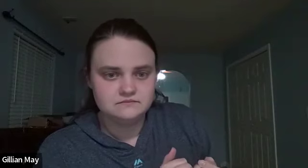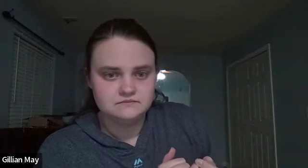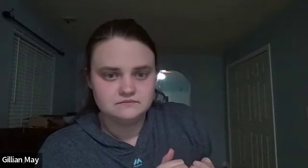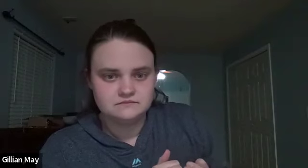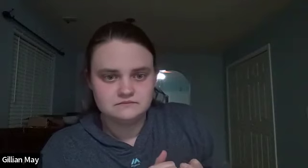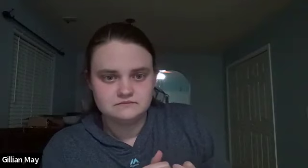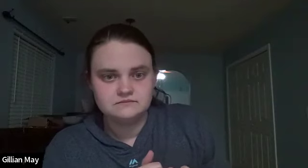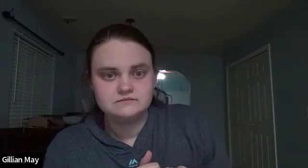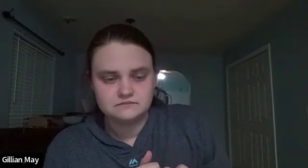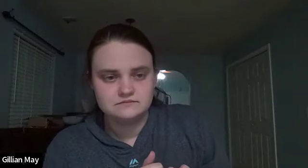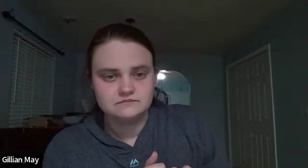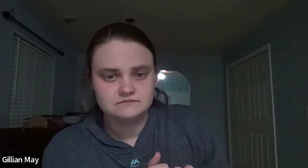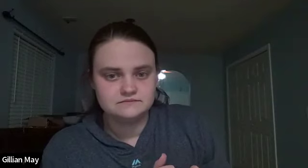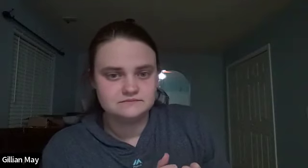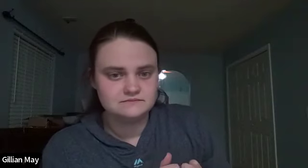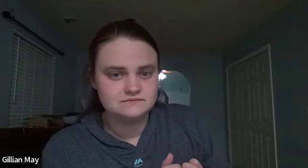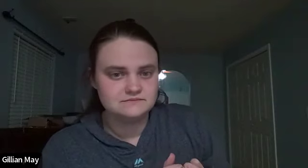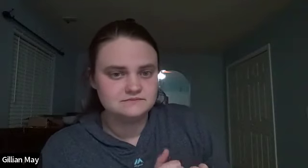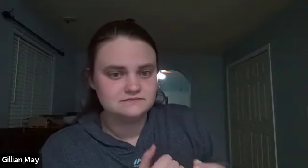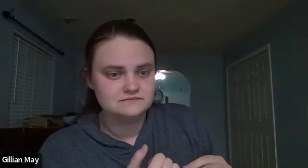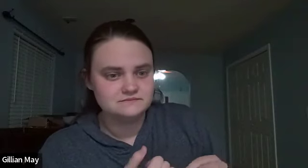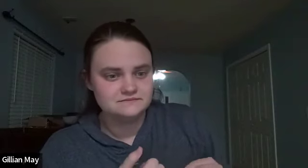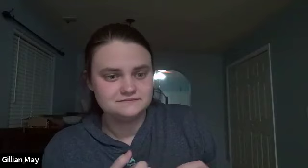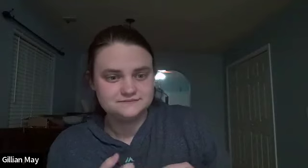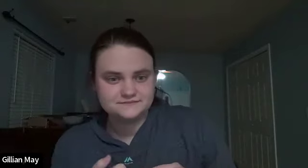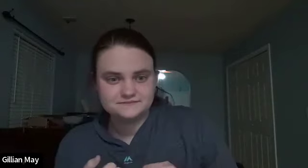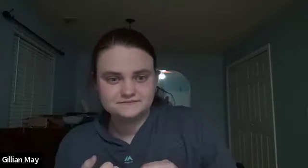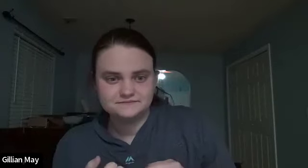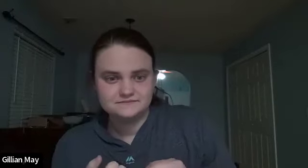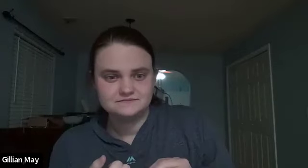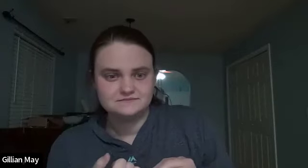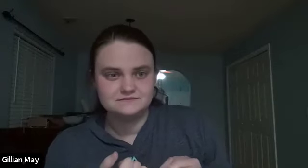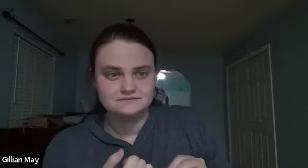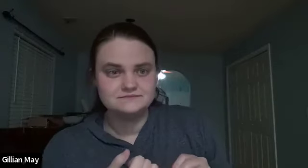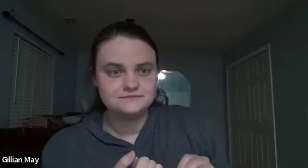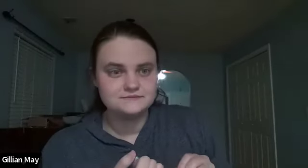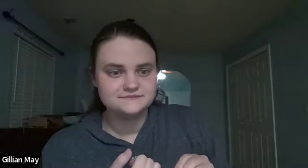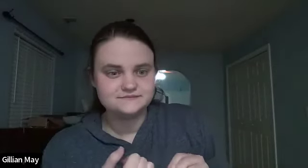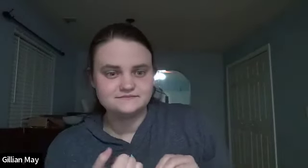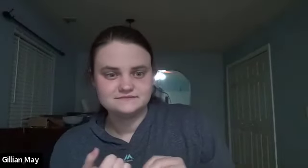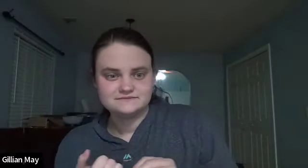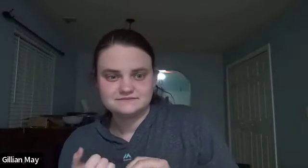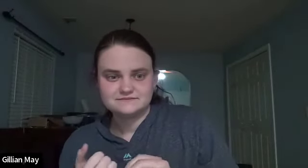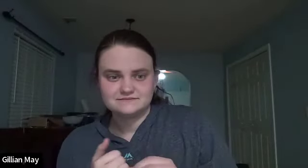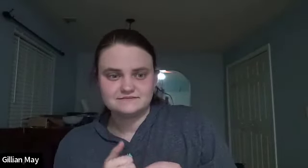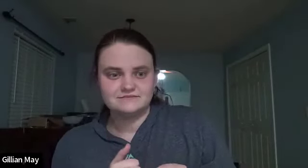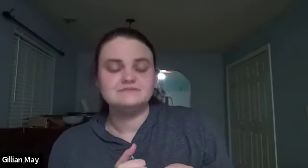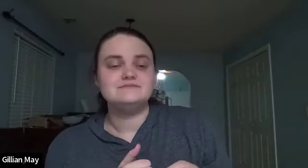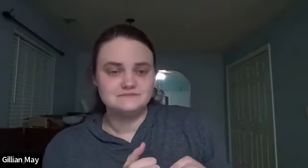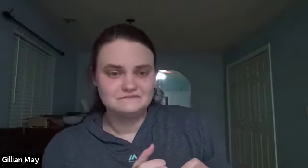the class, I'll send an email out with just a breakdown of what we learned in class